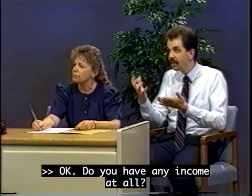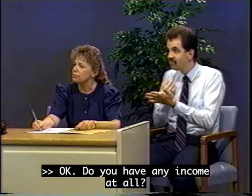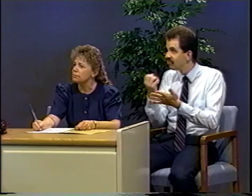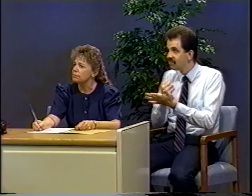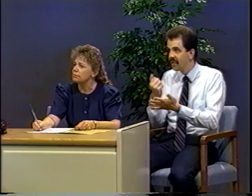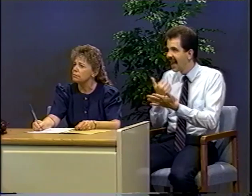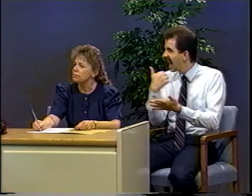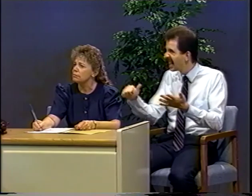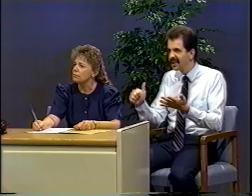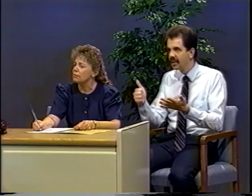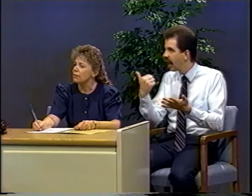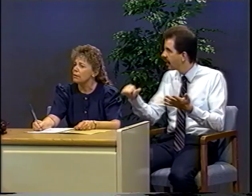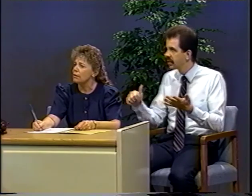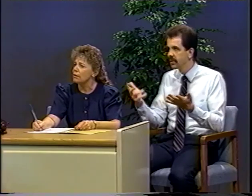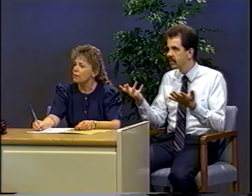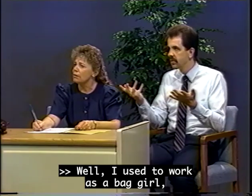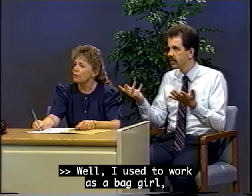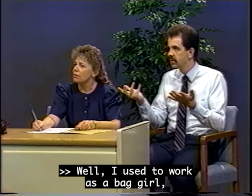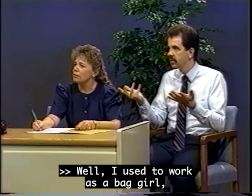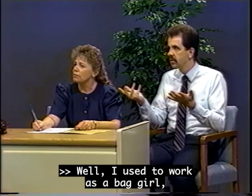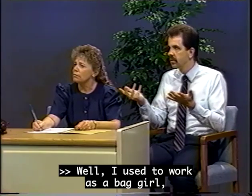all?